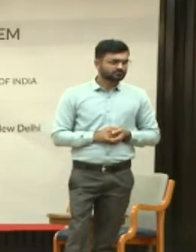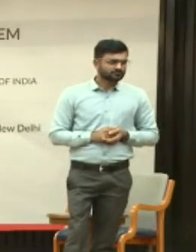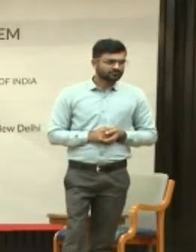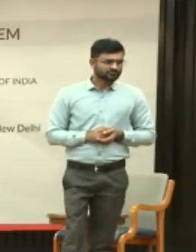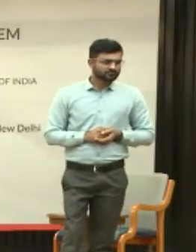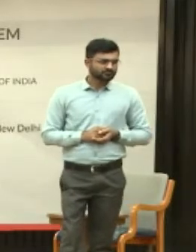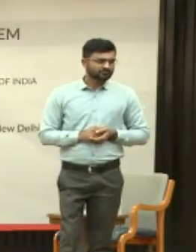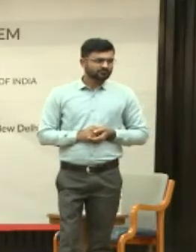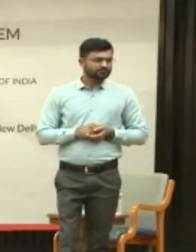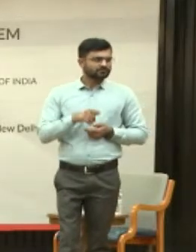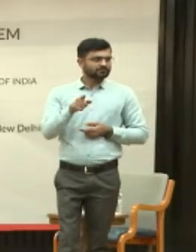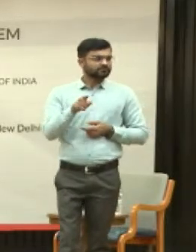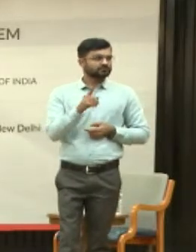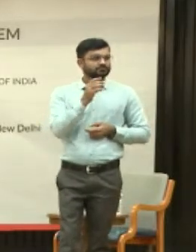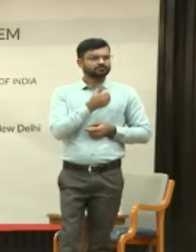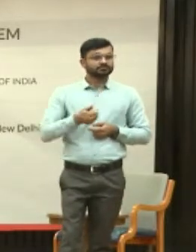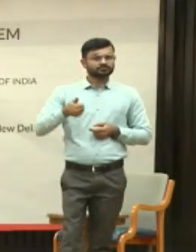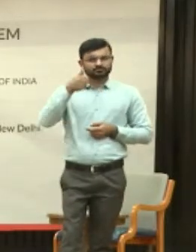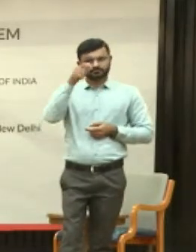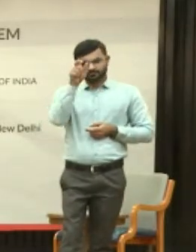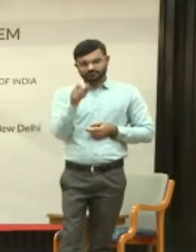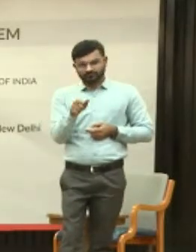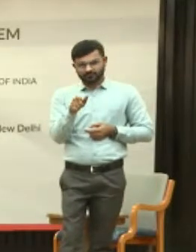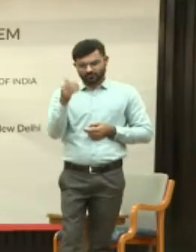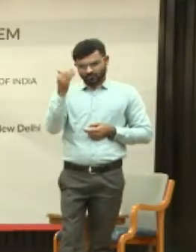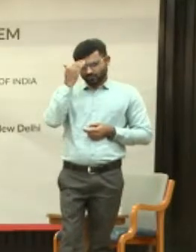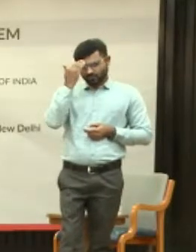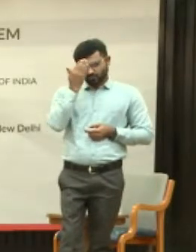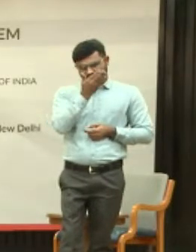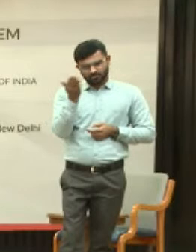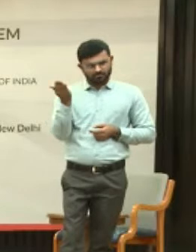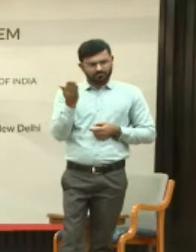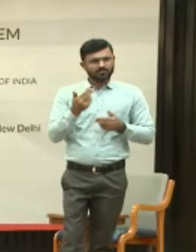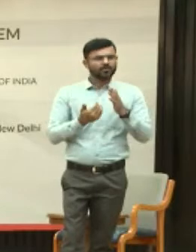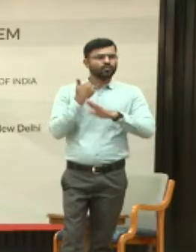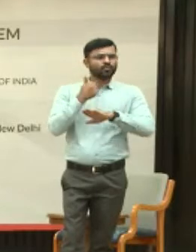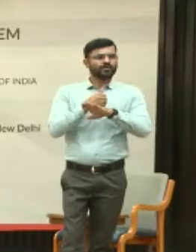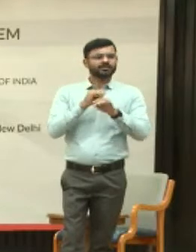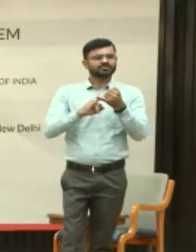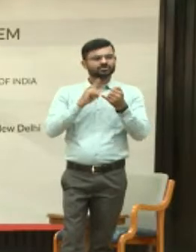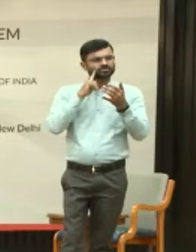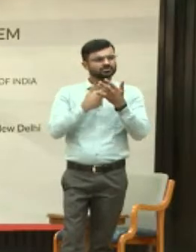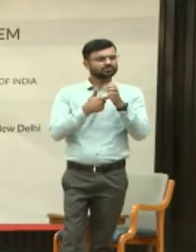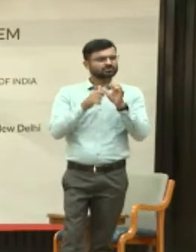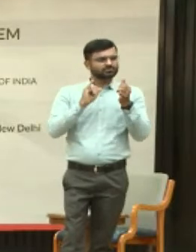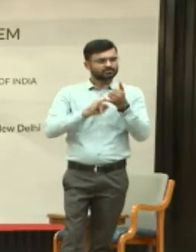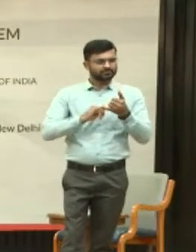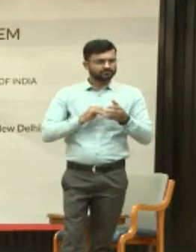Winston Churchill, as you know, was very fond of cigars.